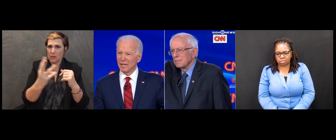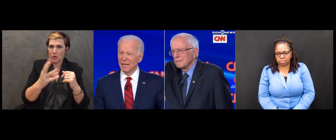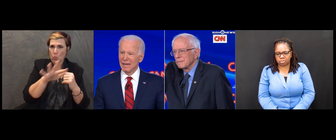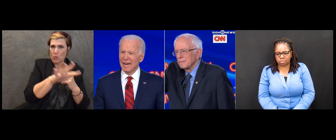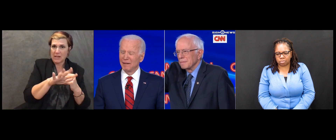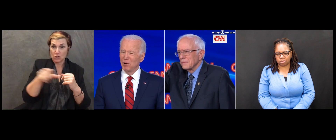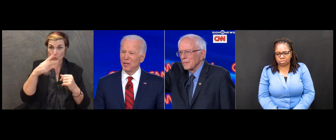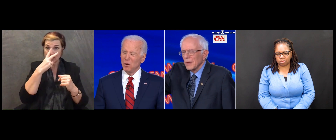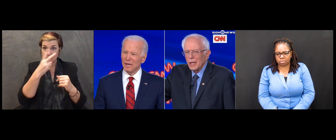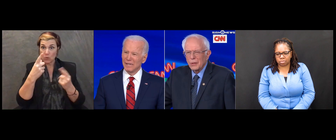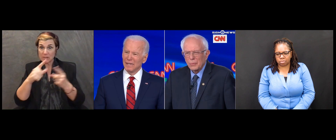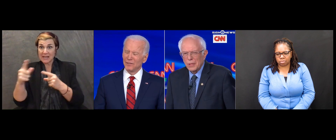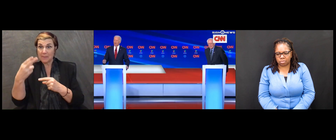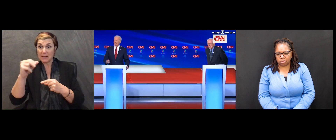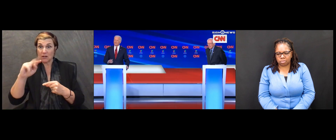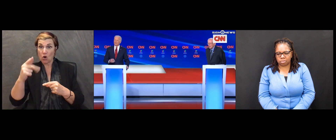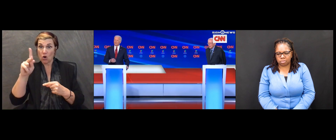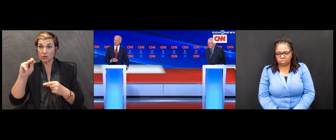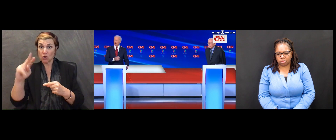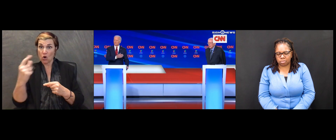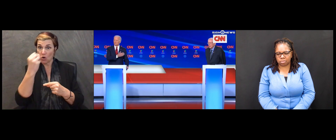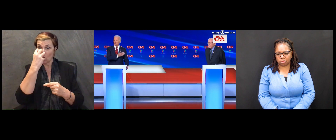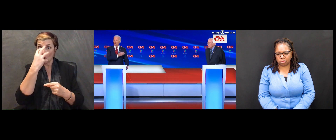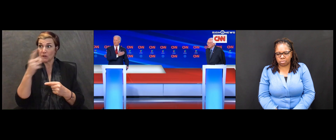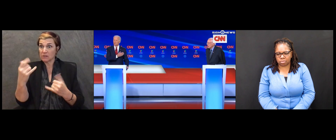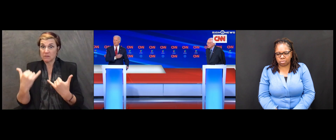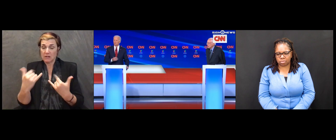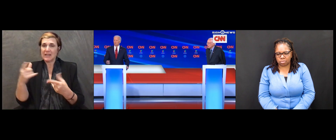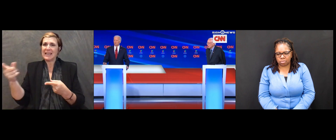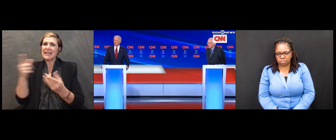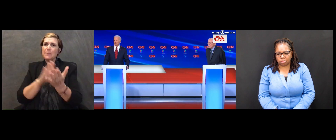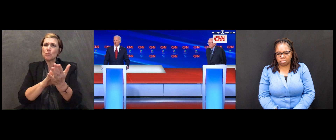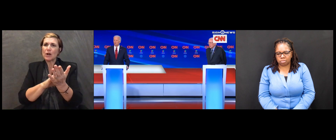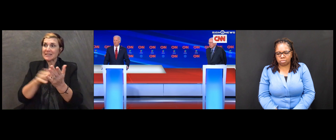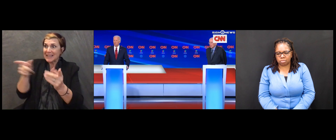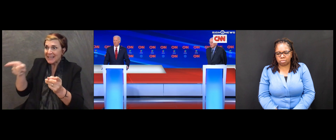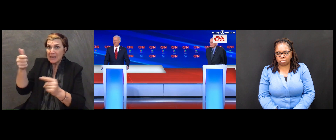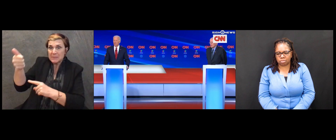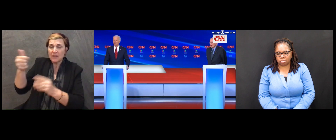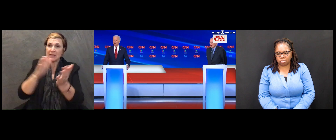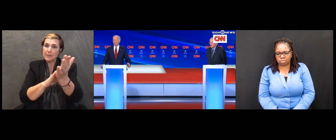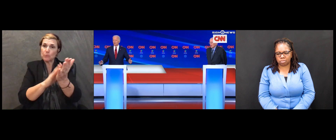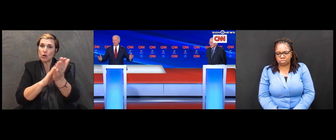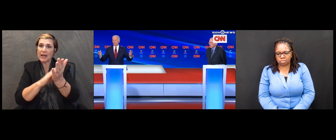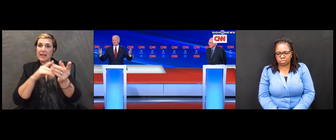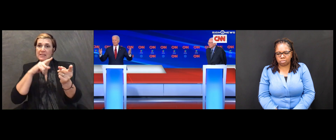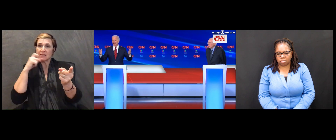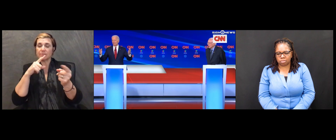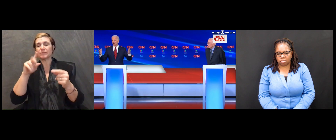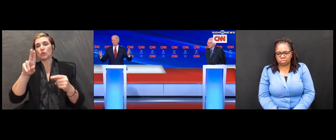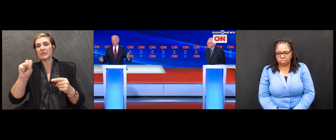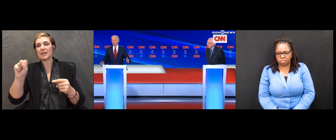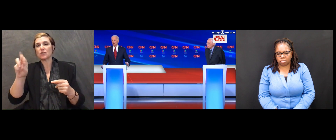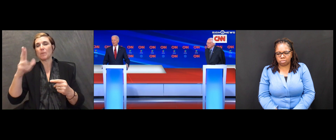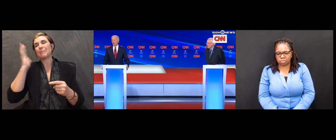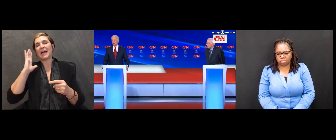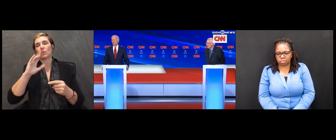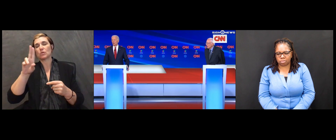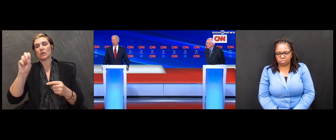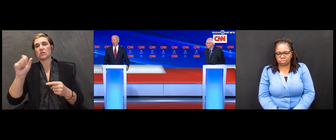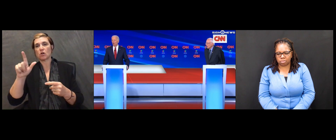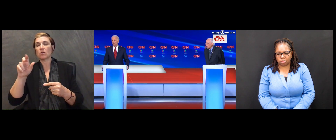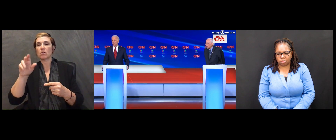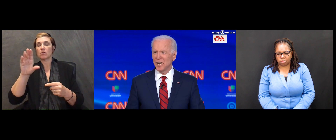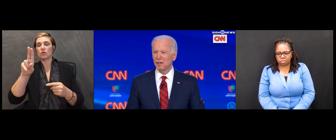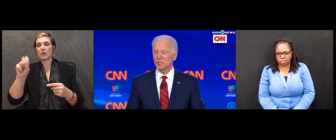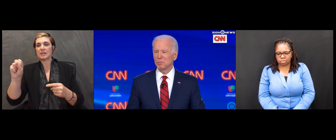today. And by the way, the idea that he praised the Soviet Union when it was the Soviet Union about the things that they had done well. They're